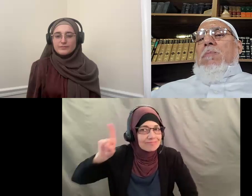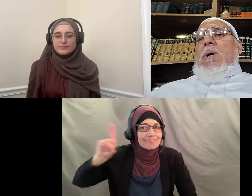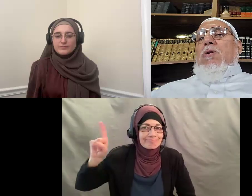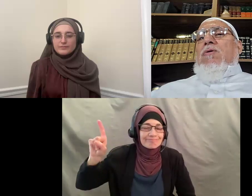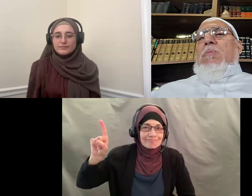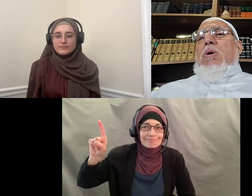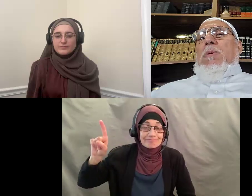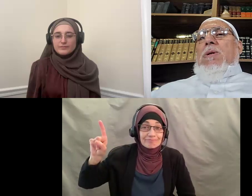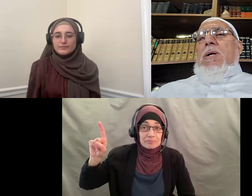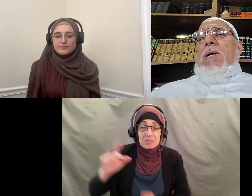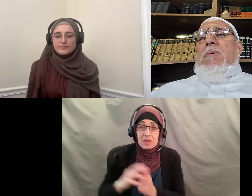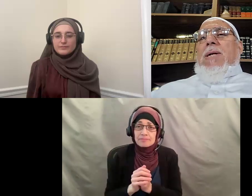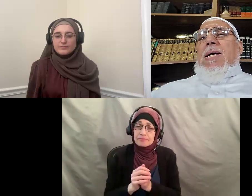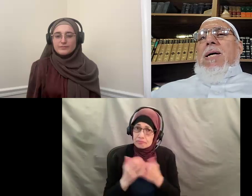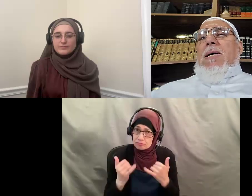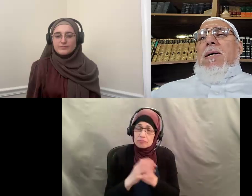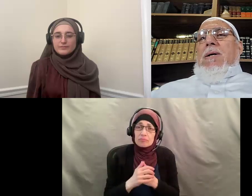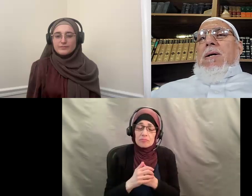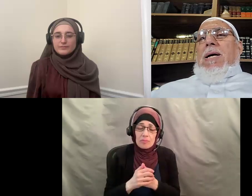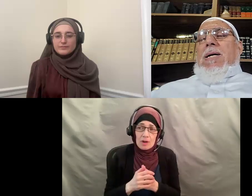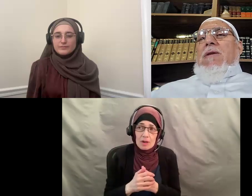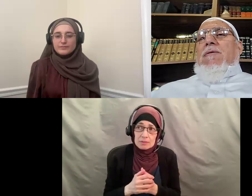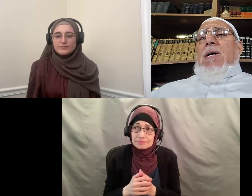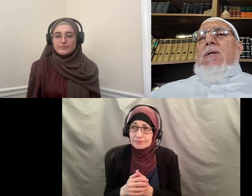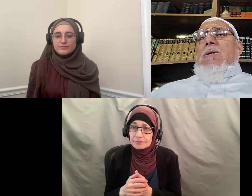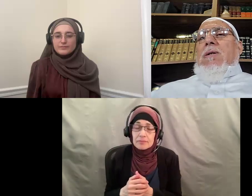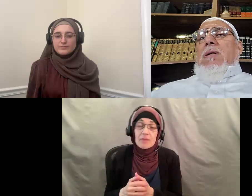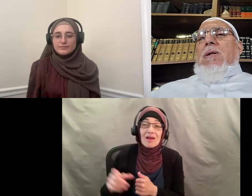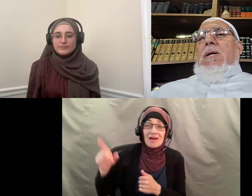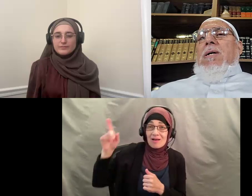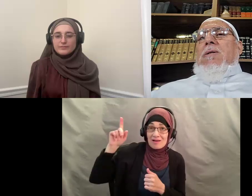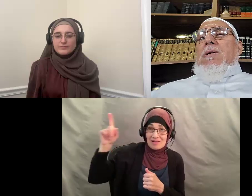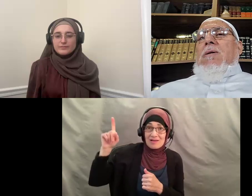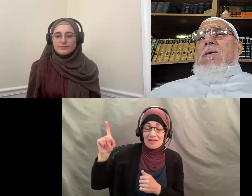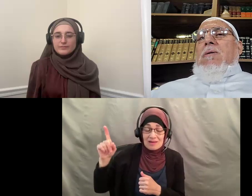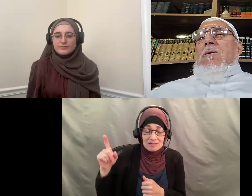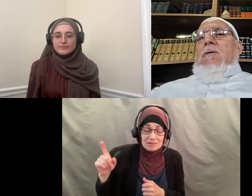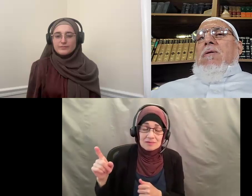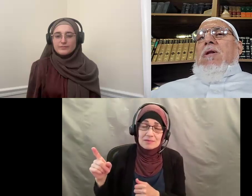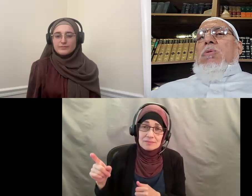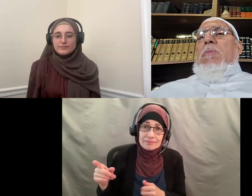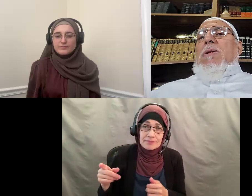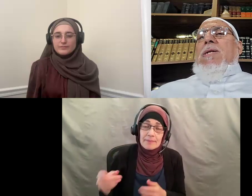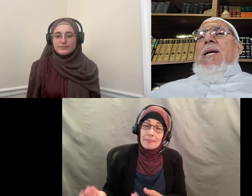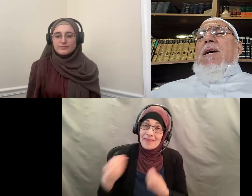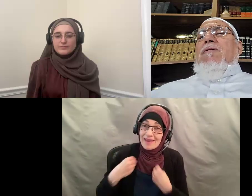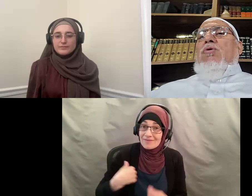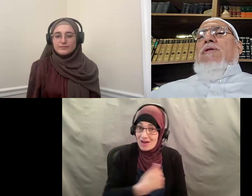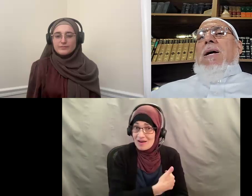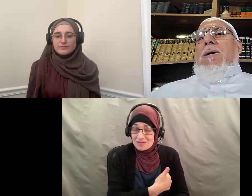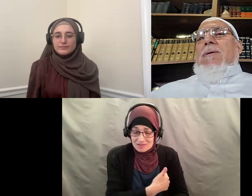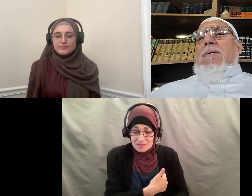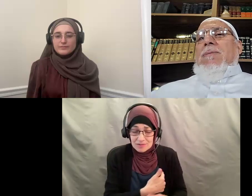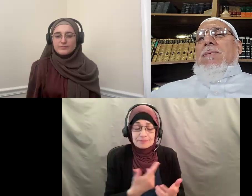You see, part of the properties Allah subhanahu wa ta'ala has given us is the properties He gave